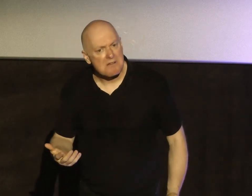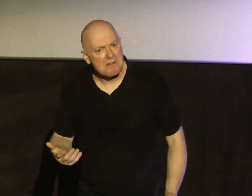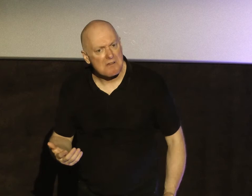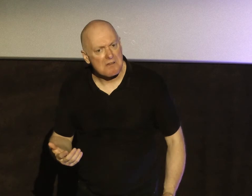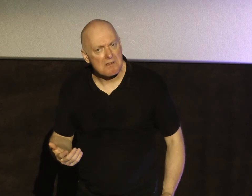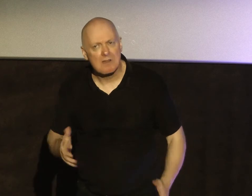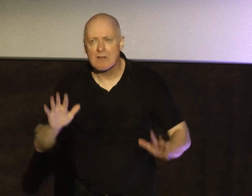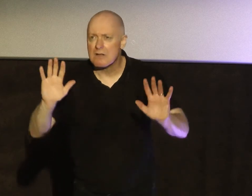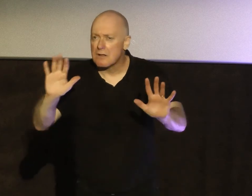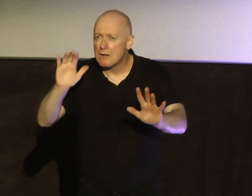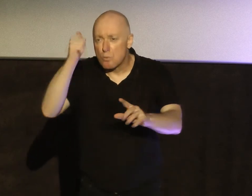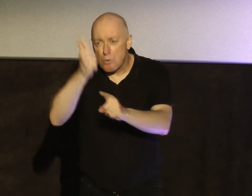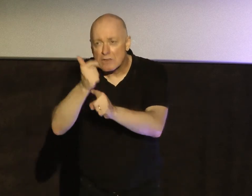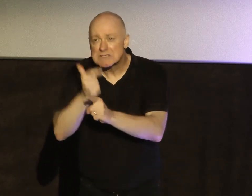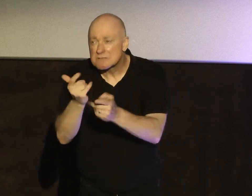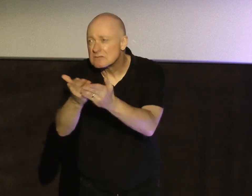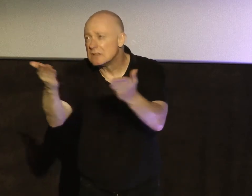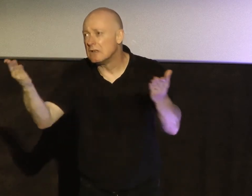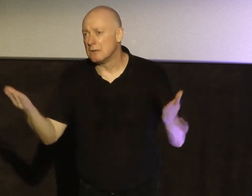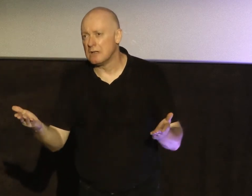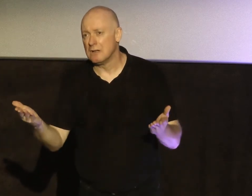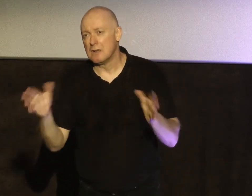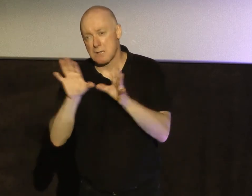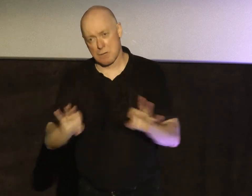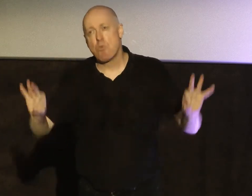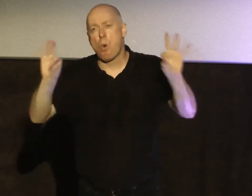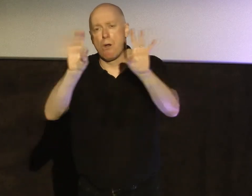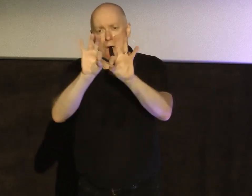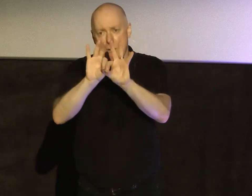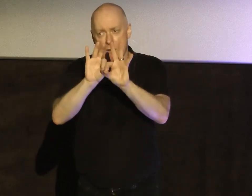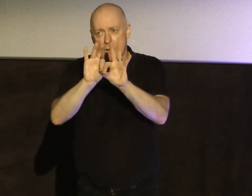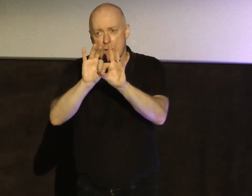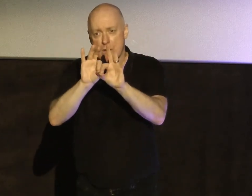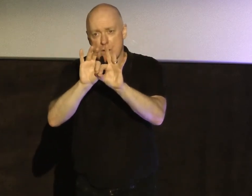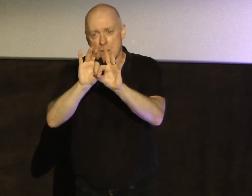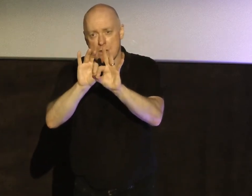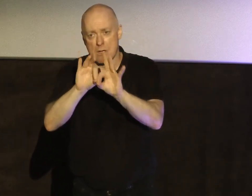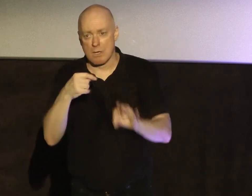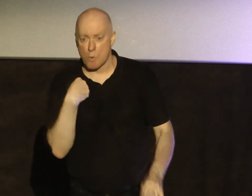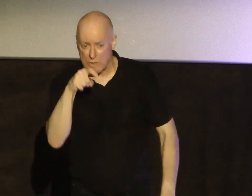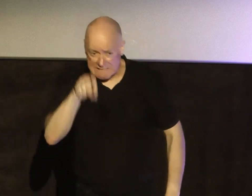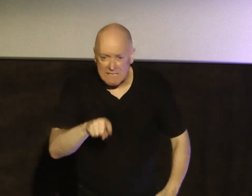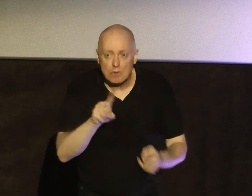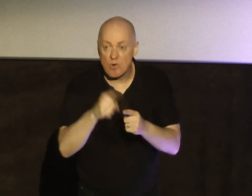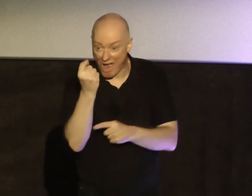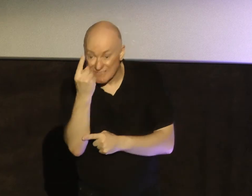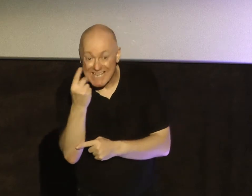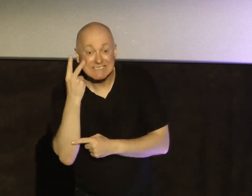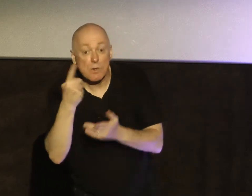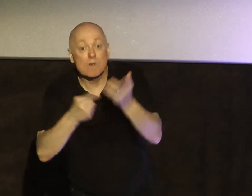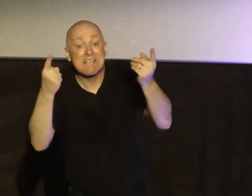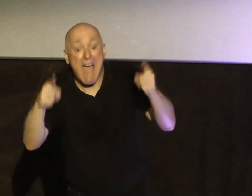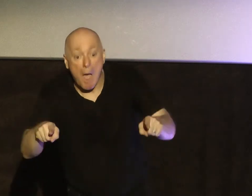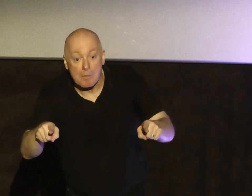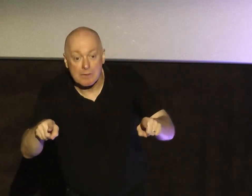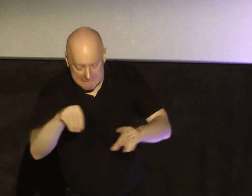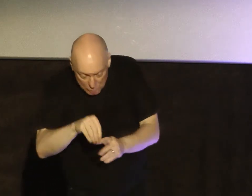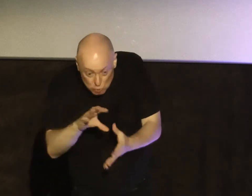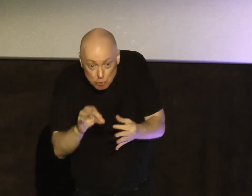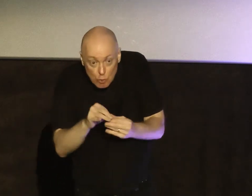Loved ones, it's so important that we understand and see what's happening in the narrative here.